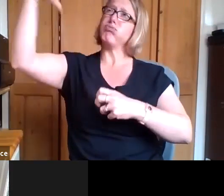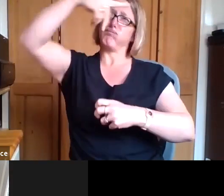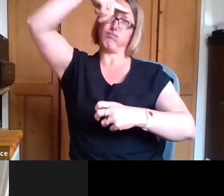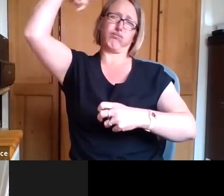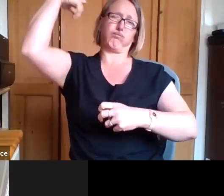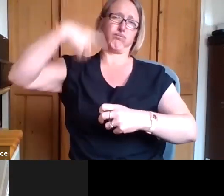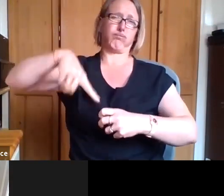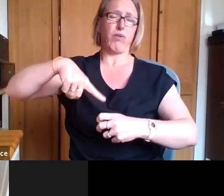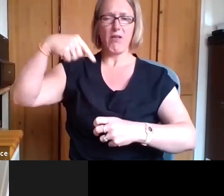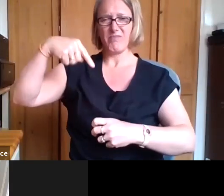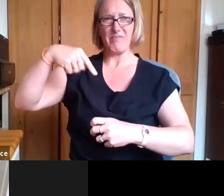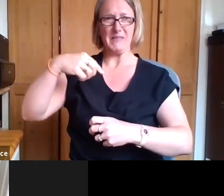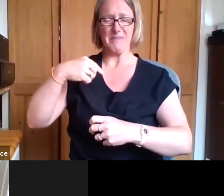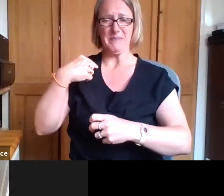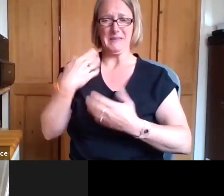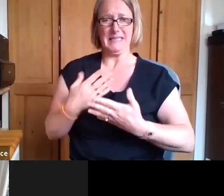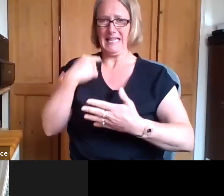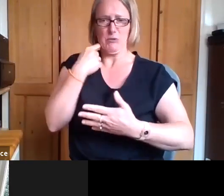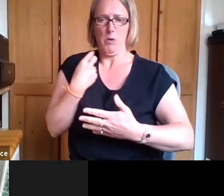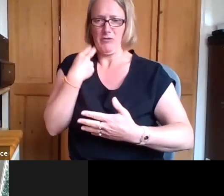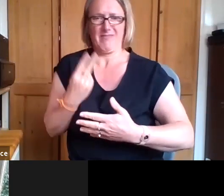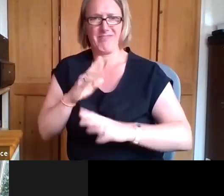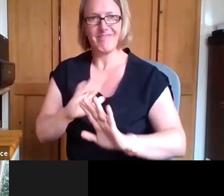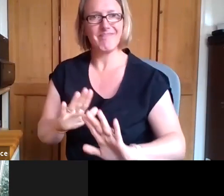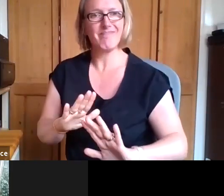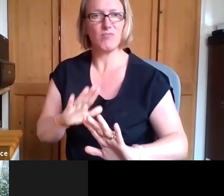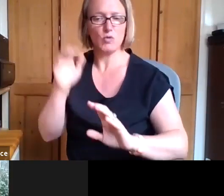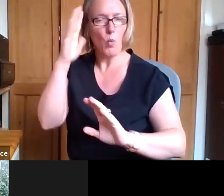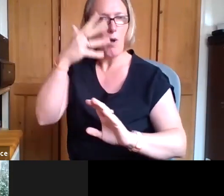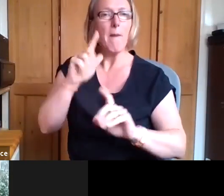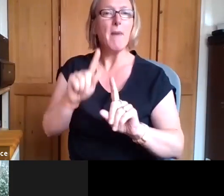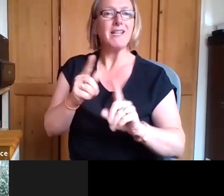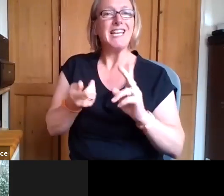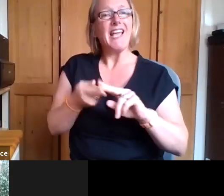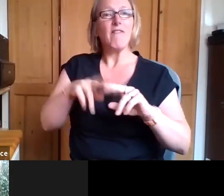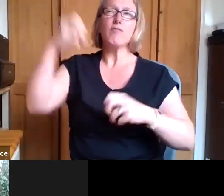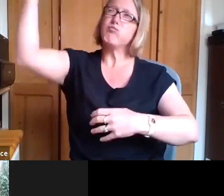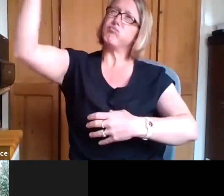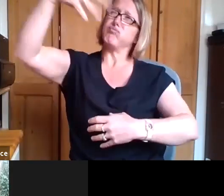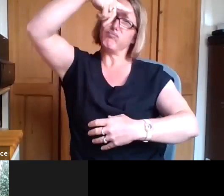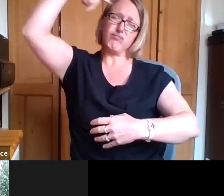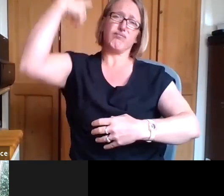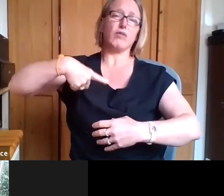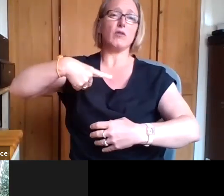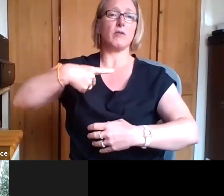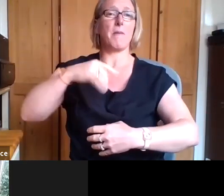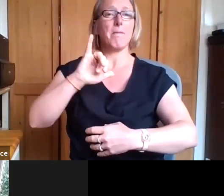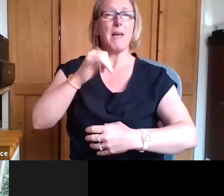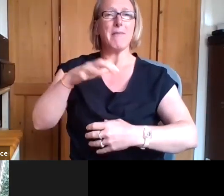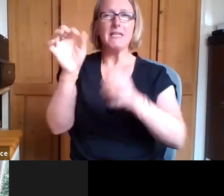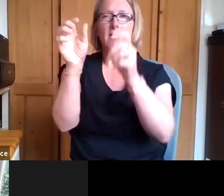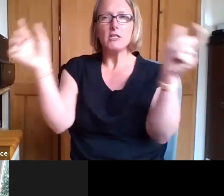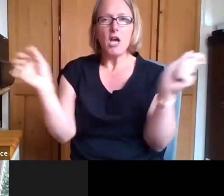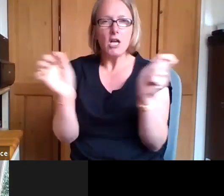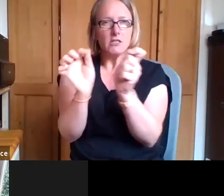days, if that's when you want to try, I would put a sheer curtain to make the light a bit softer if it's